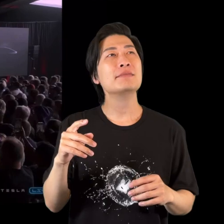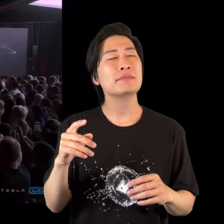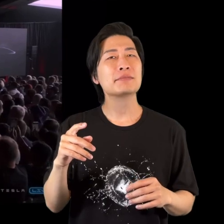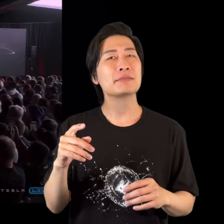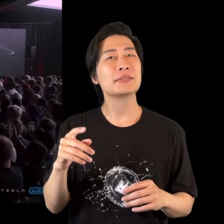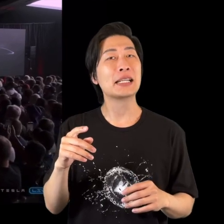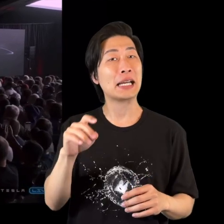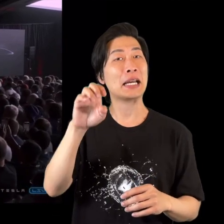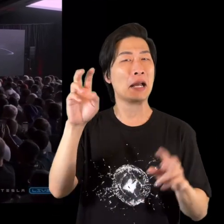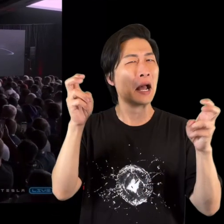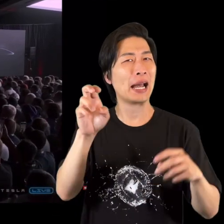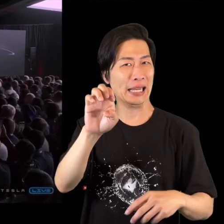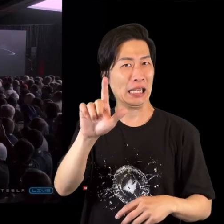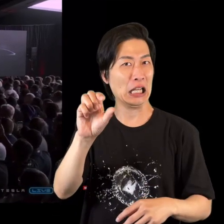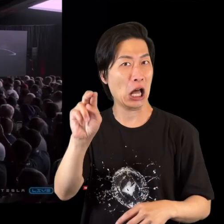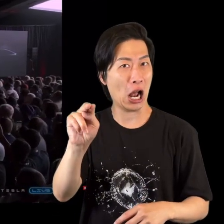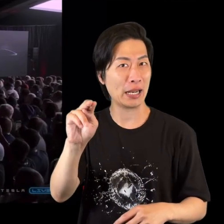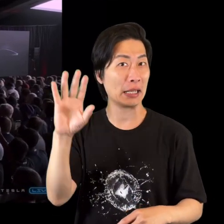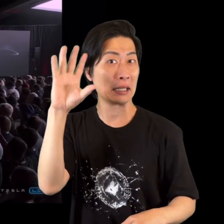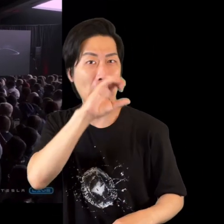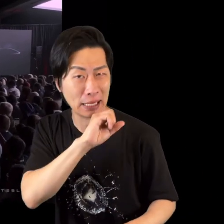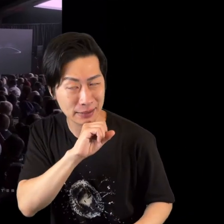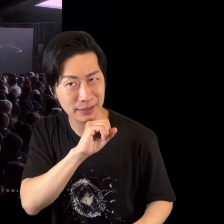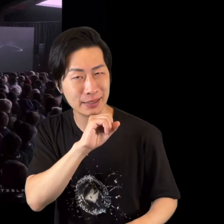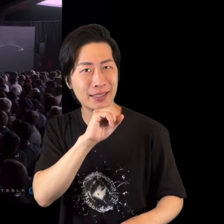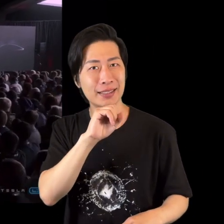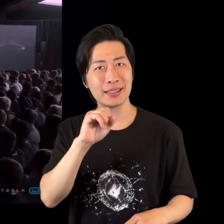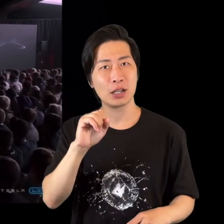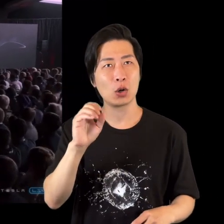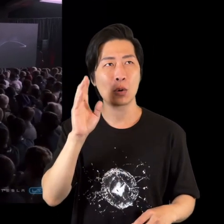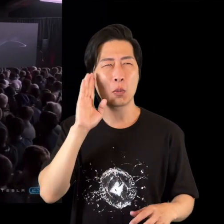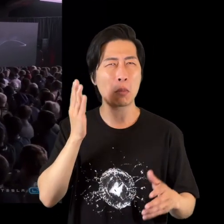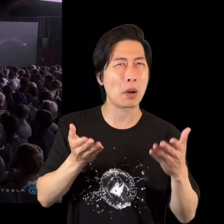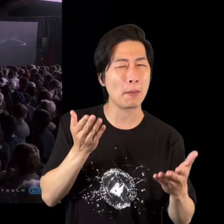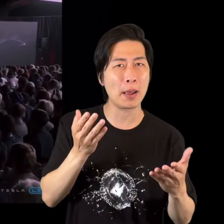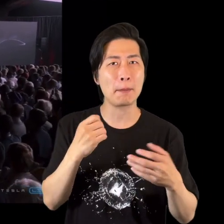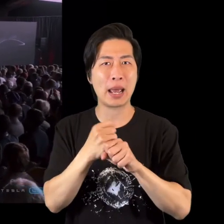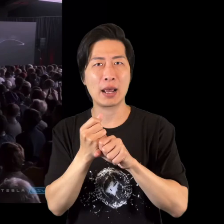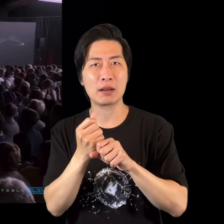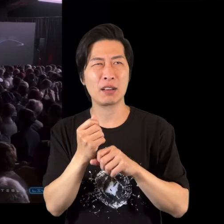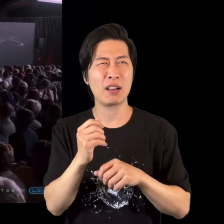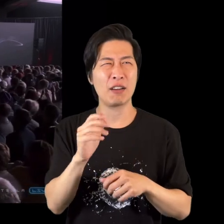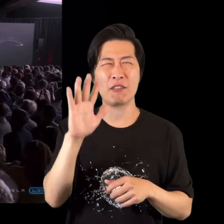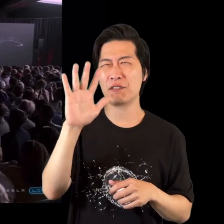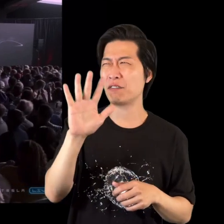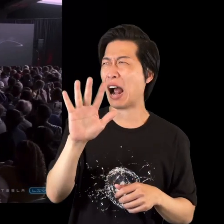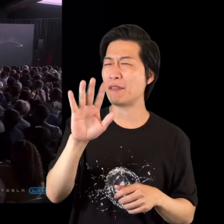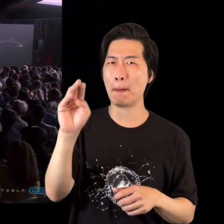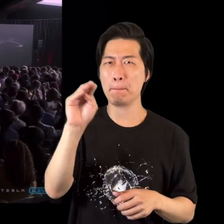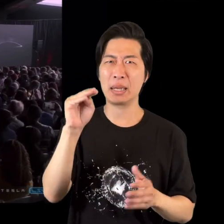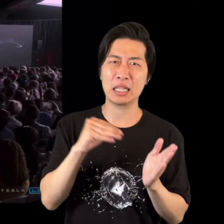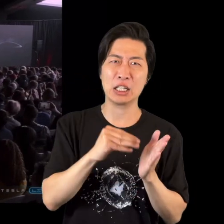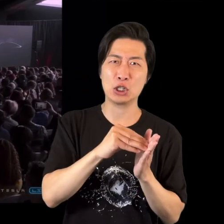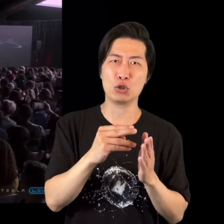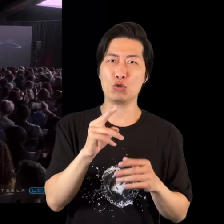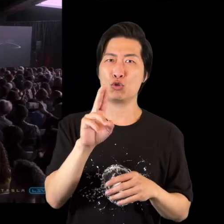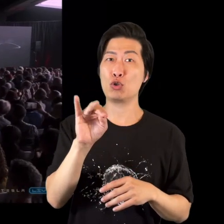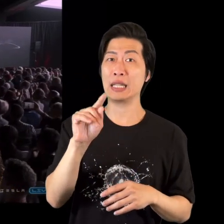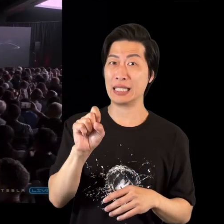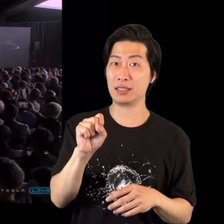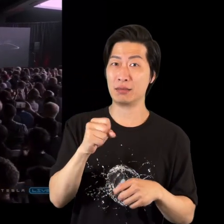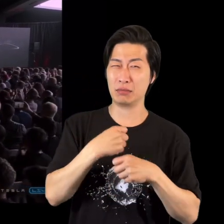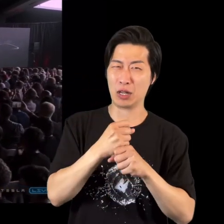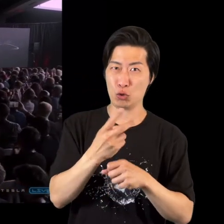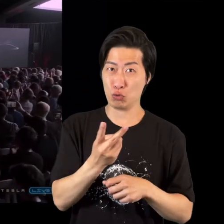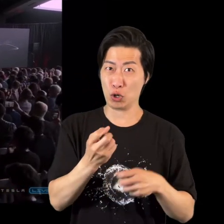But Elon's guess is that that will probably make in excess of 5 million units a year of these 2